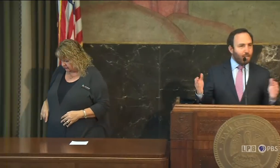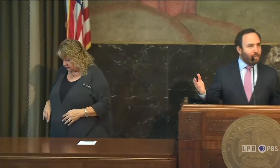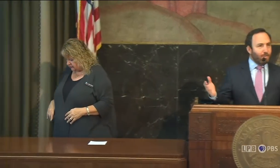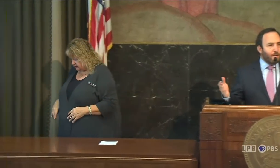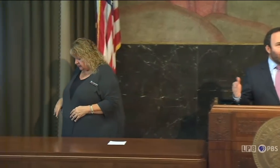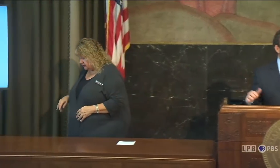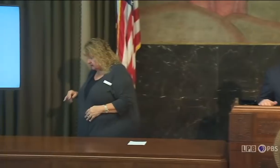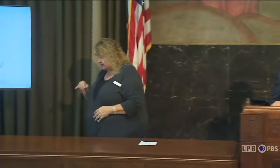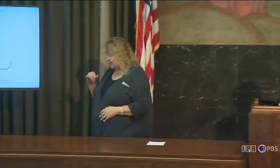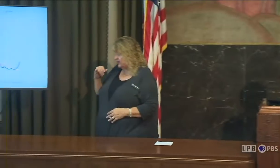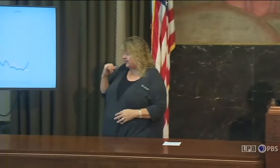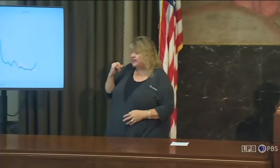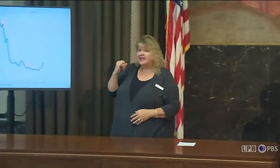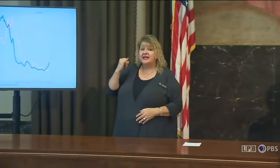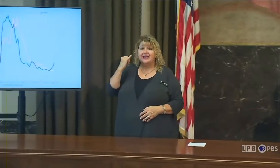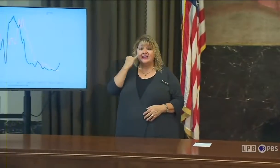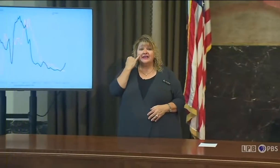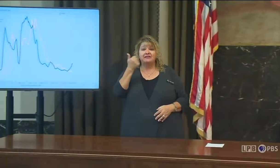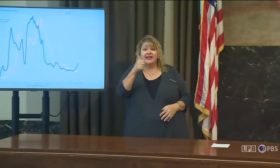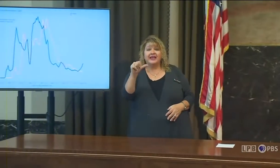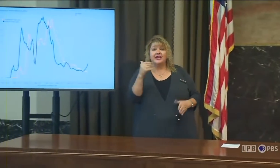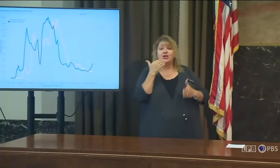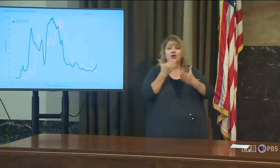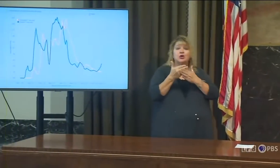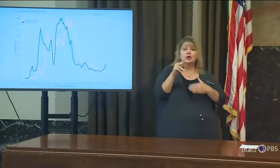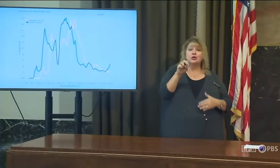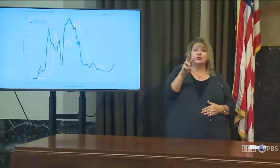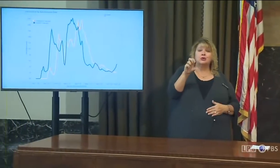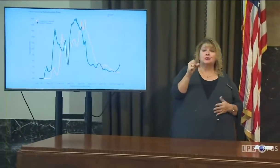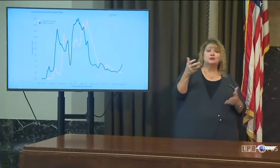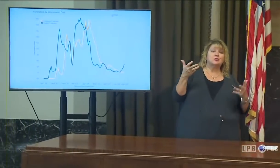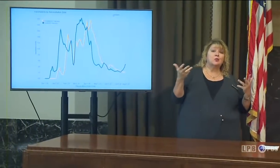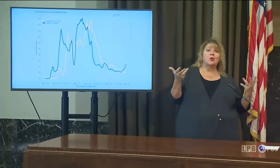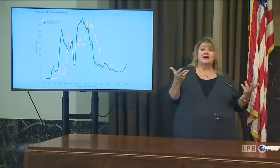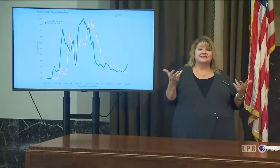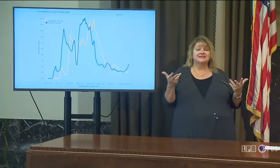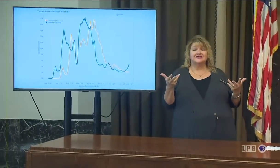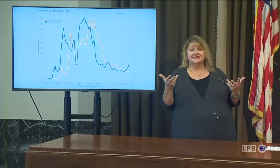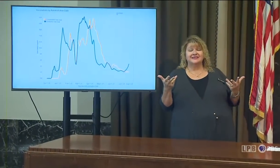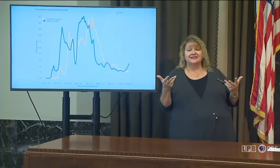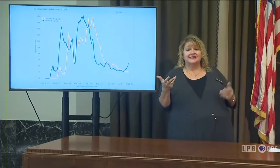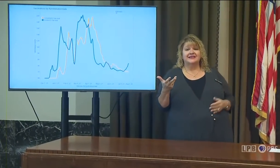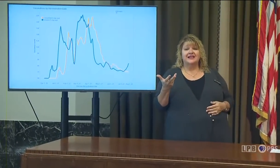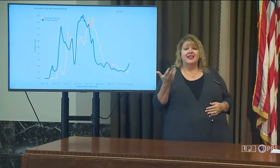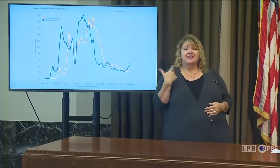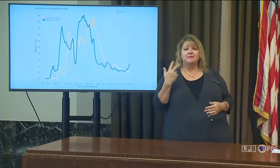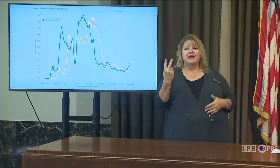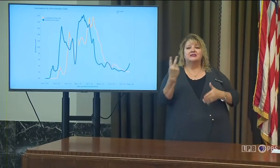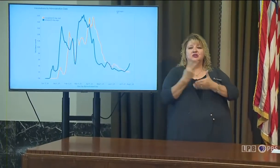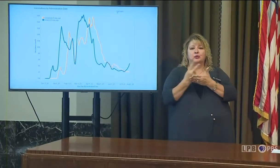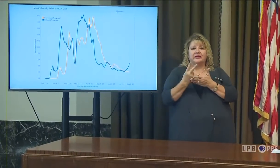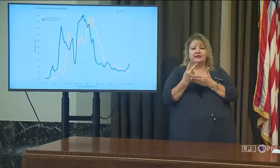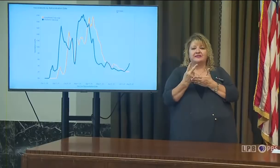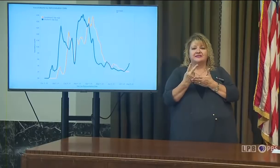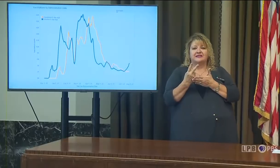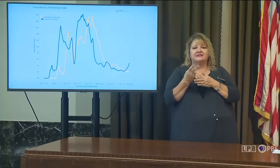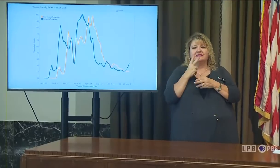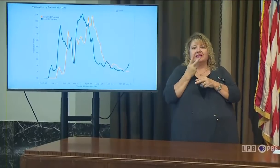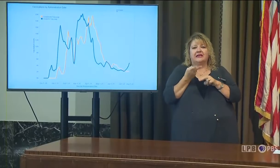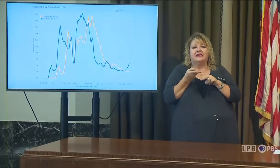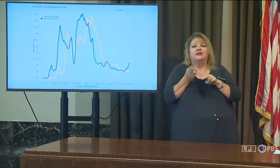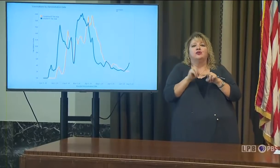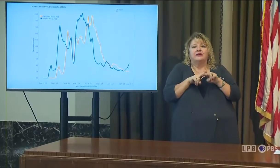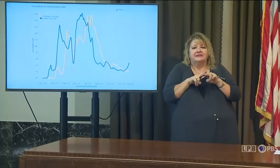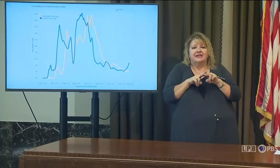If there is any good news in this, it's that we have, over the past 2 weeks, seen an increase in the number of people who have initiated